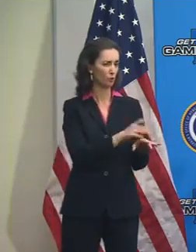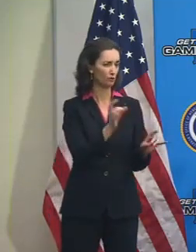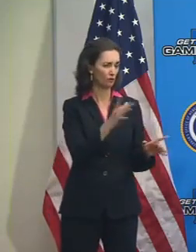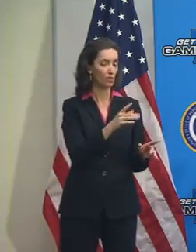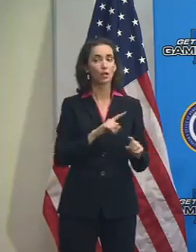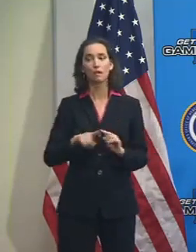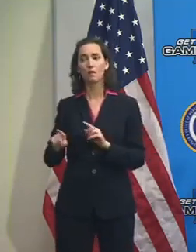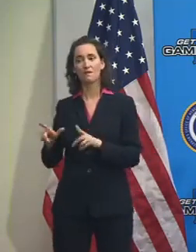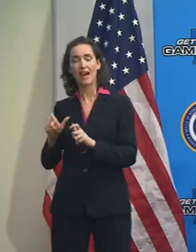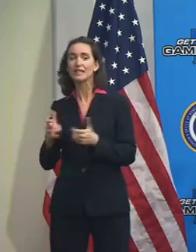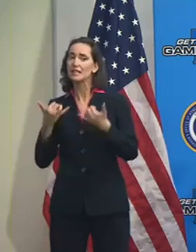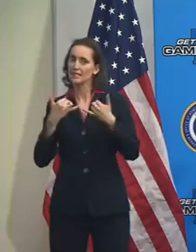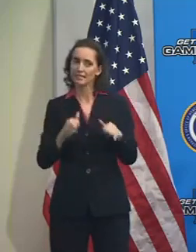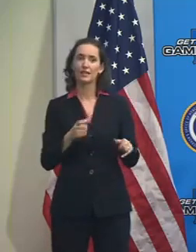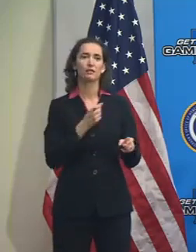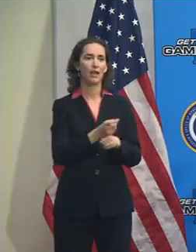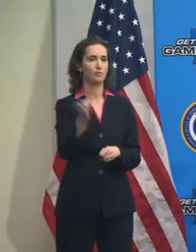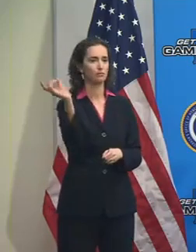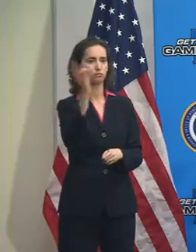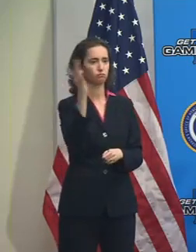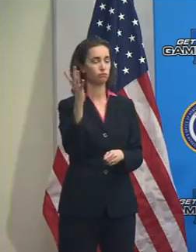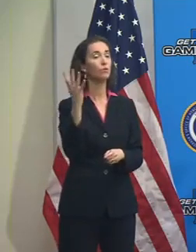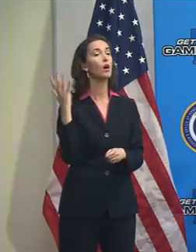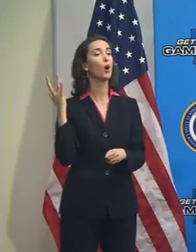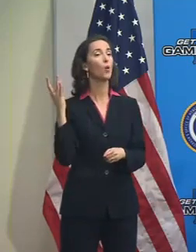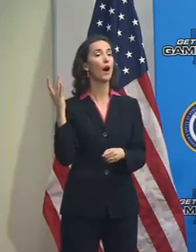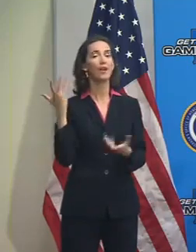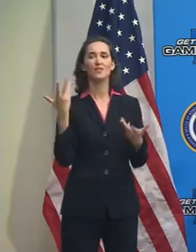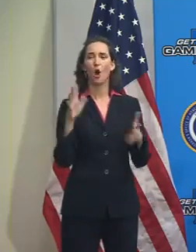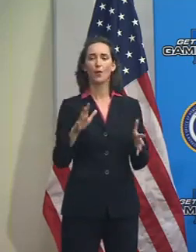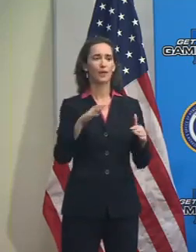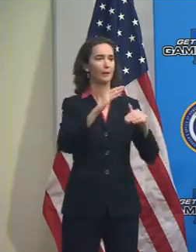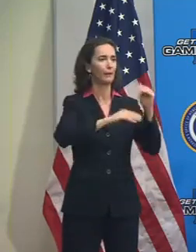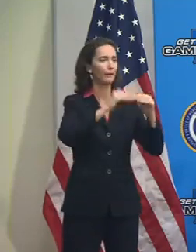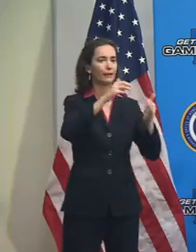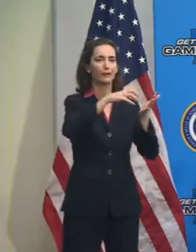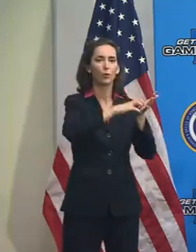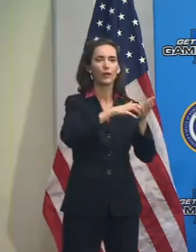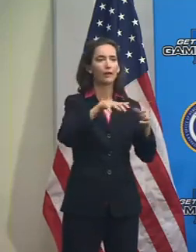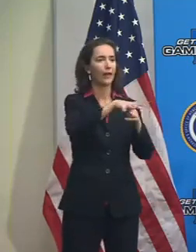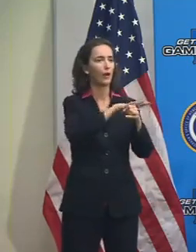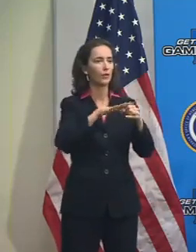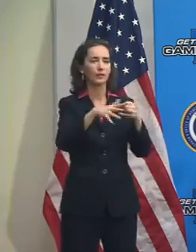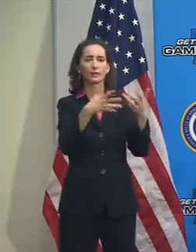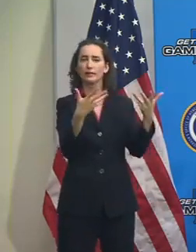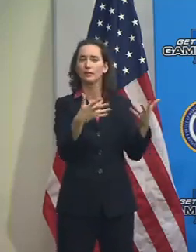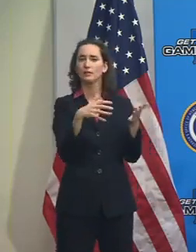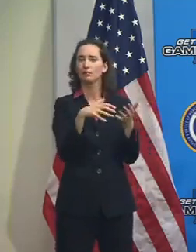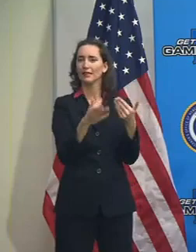more damage there than it will elsewhere, just because the situation is so precarious there.